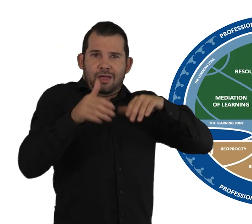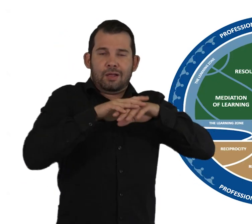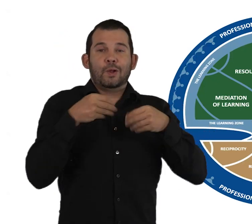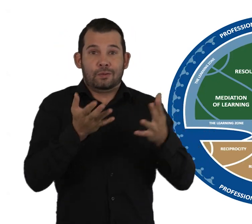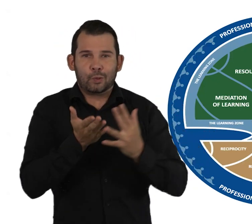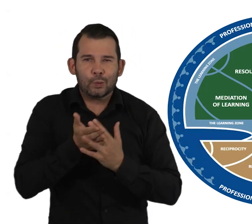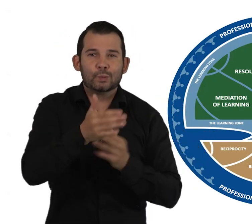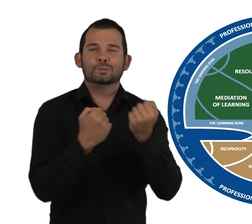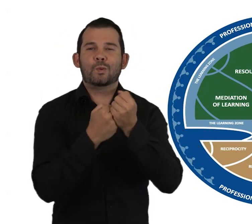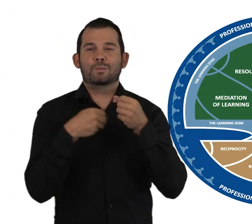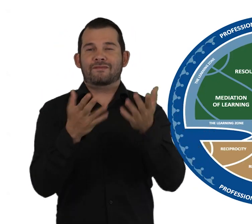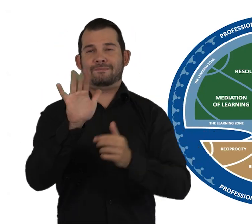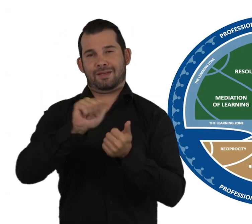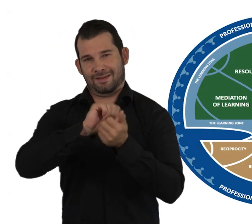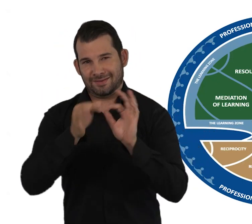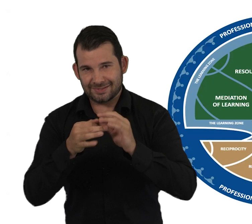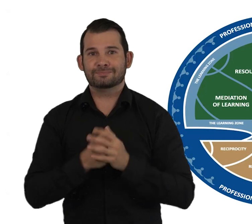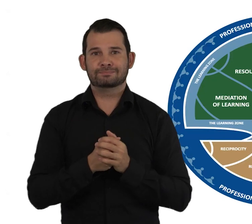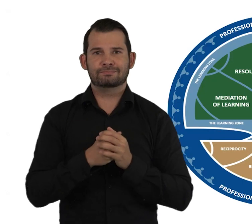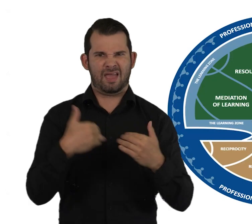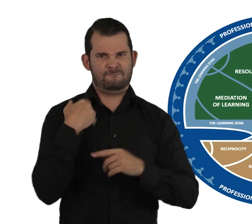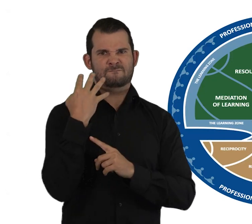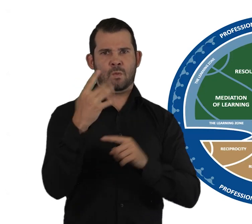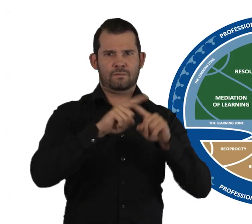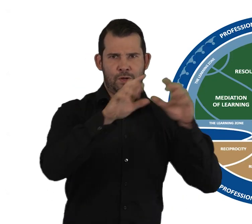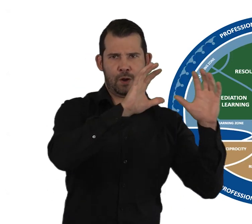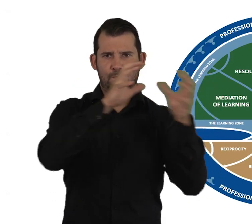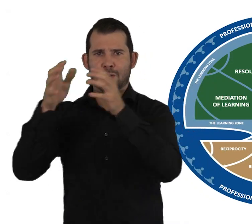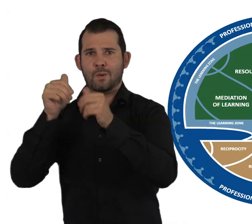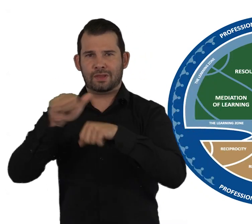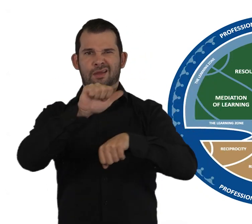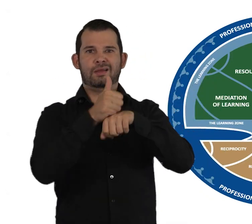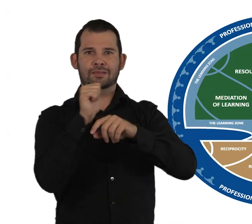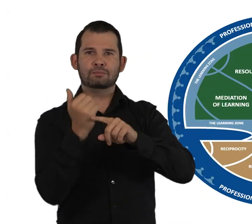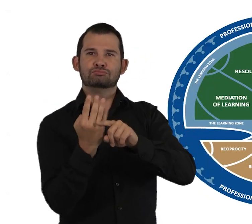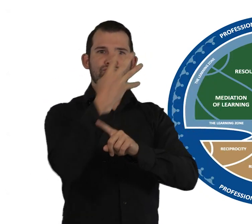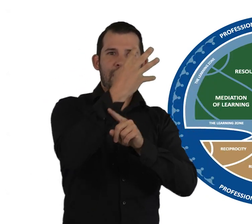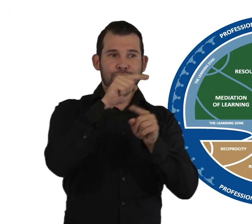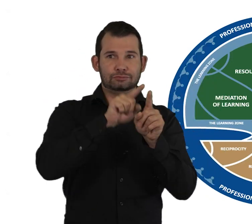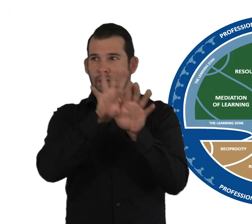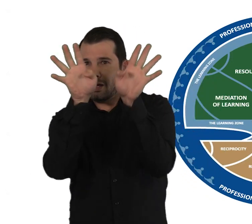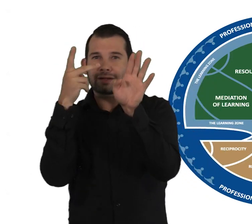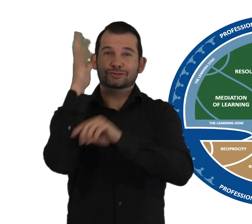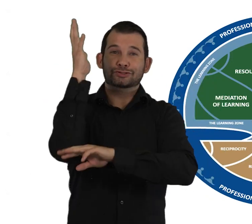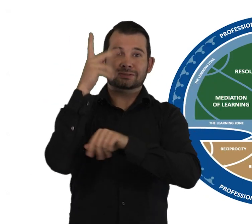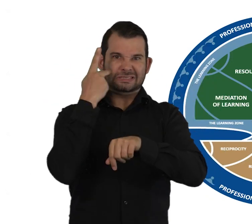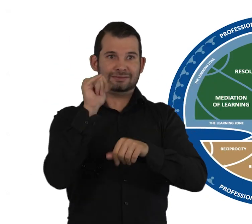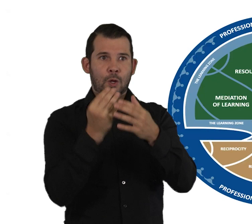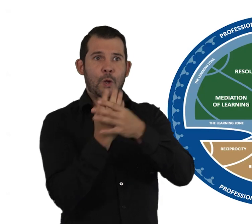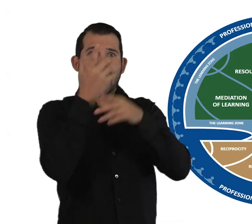provided by Assign. There are 4 components that make up the branches of the tree where we see the growth happen. One